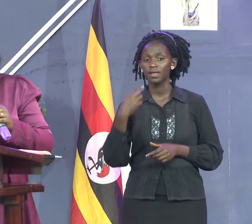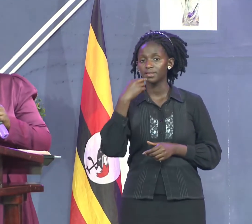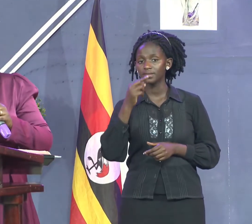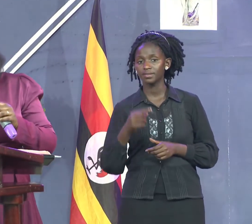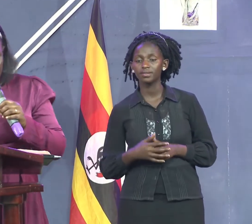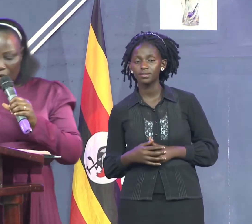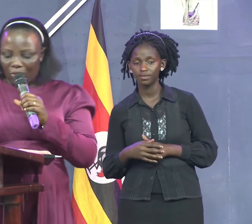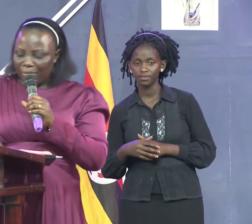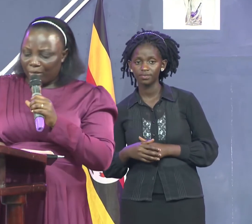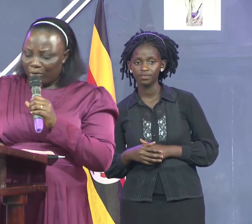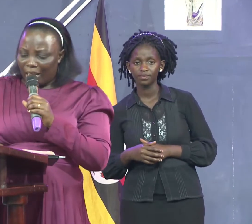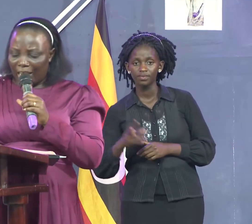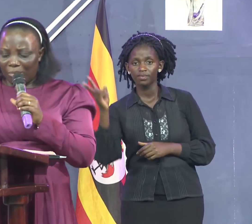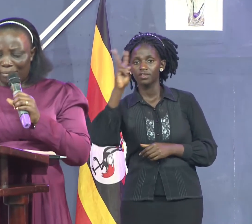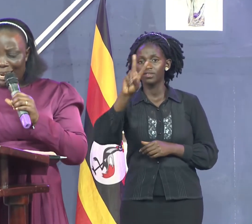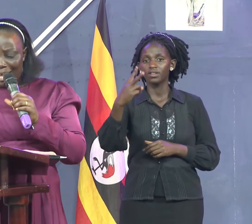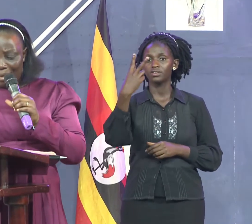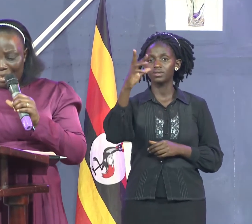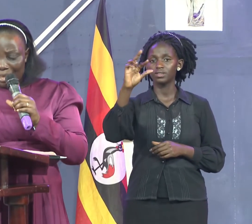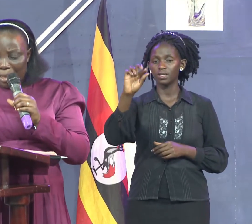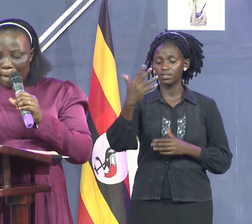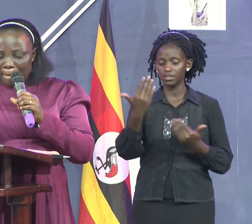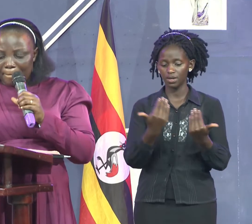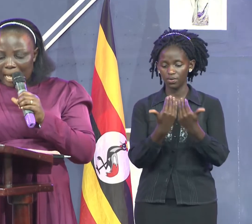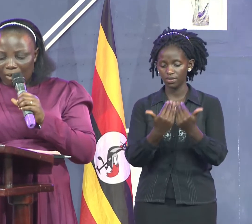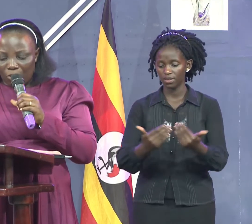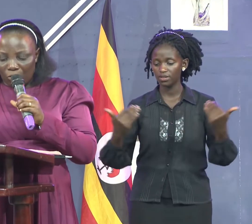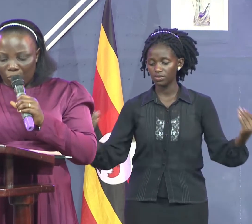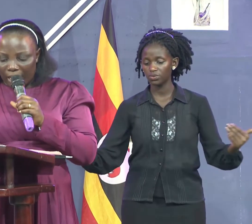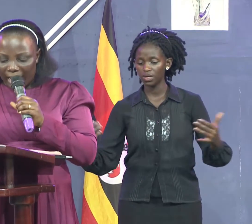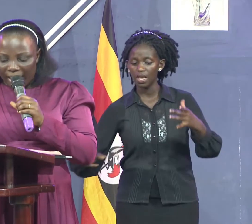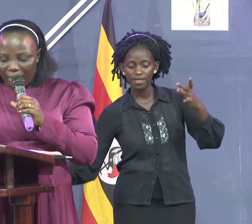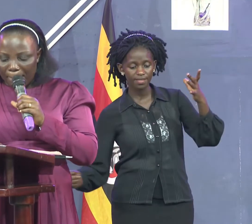Agambye olwabiri munana mbu abaana be